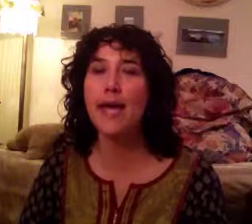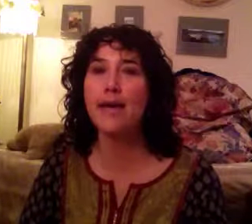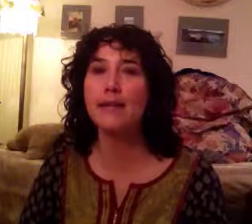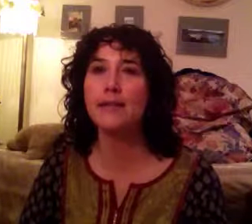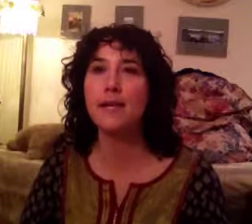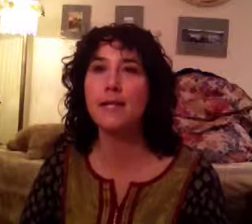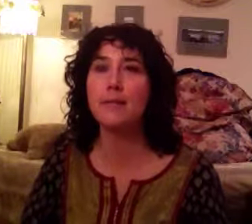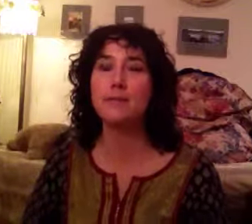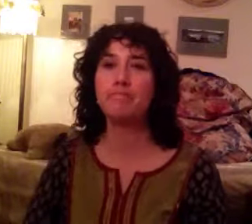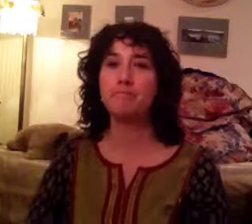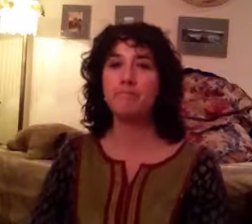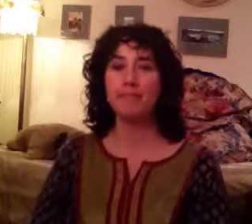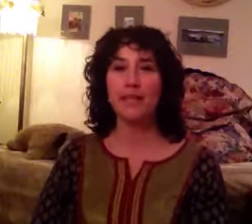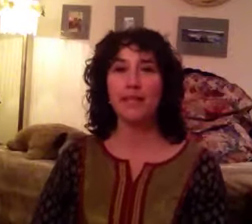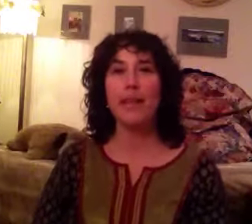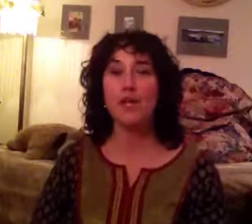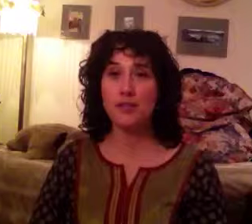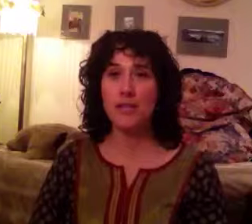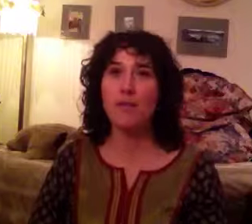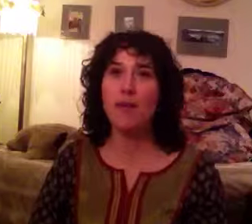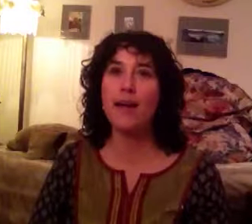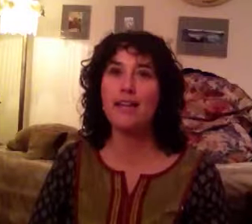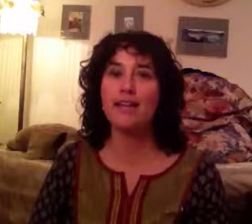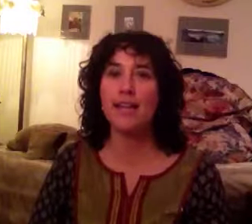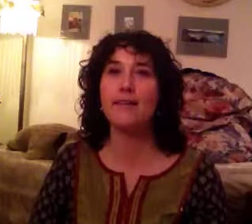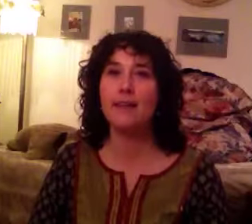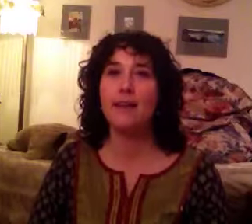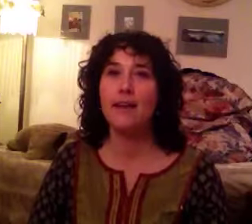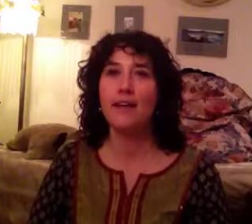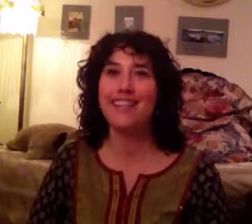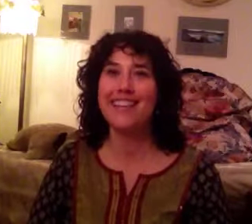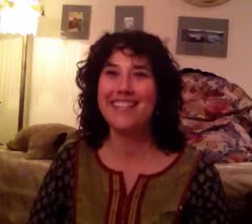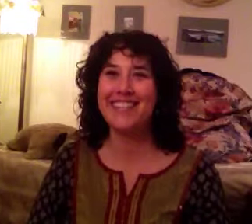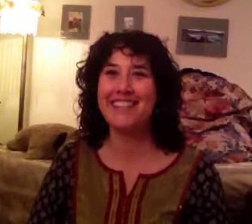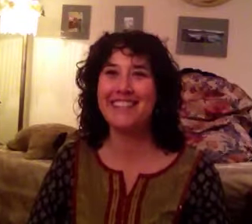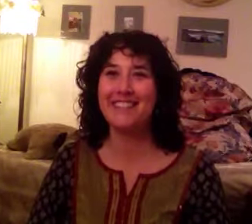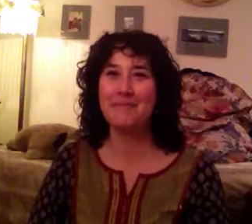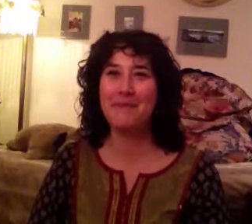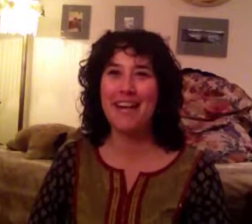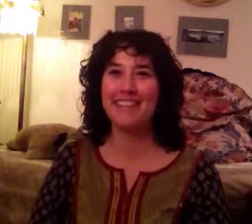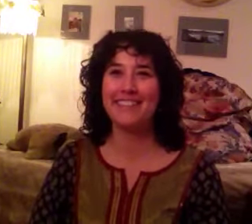and yeah, just keep practicing. Good luck to you. Bye-bye.